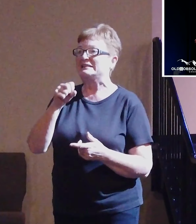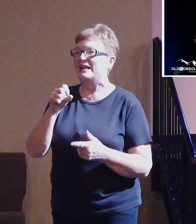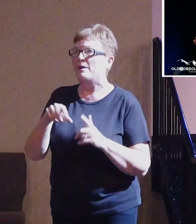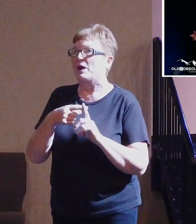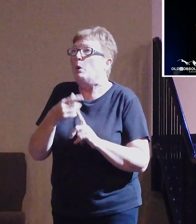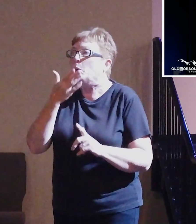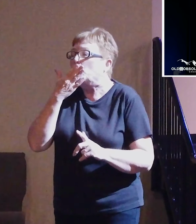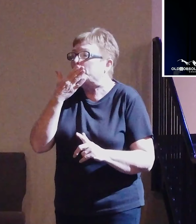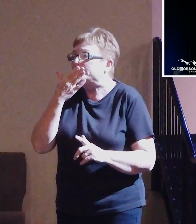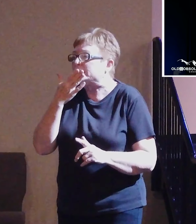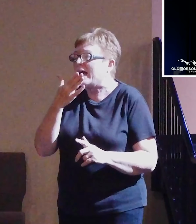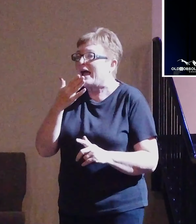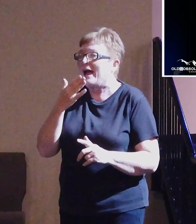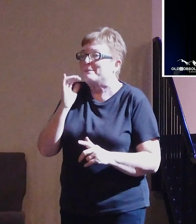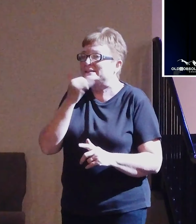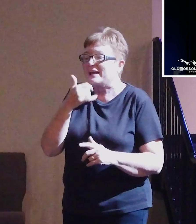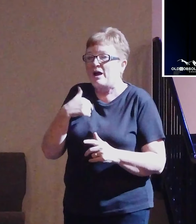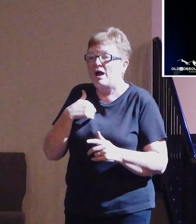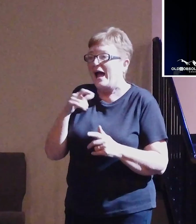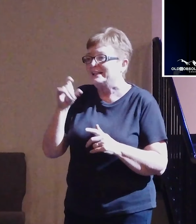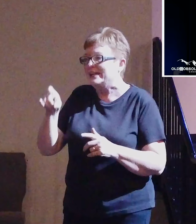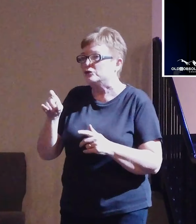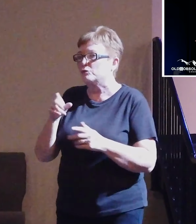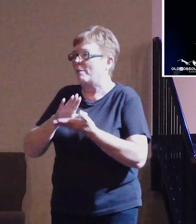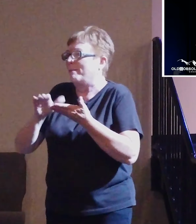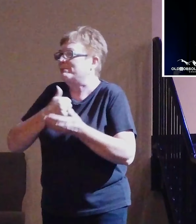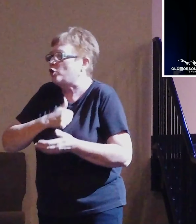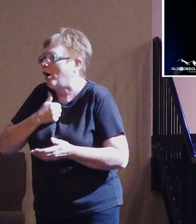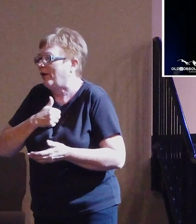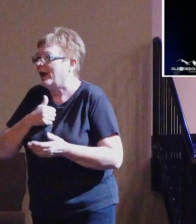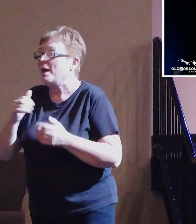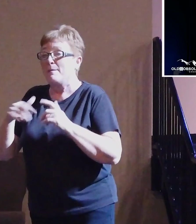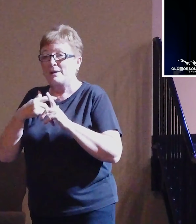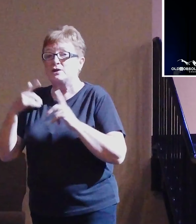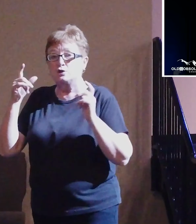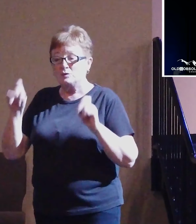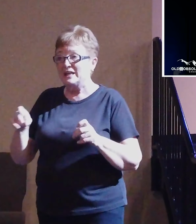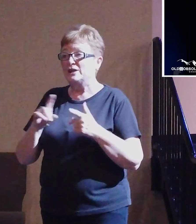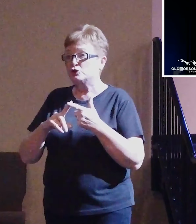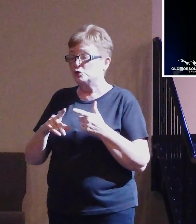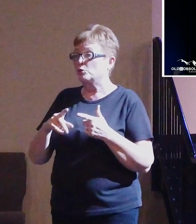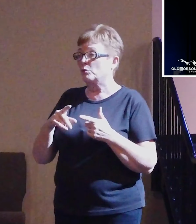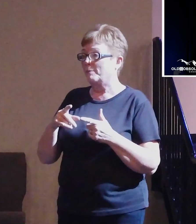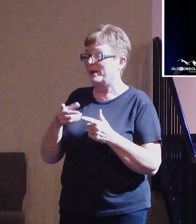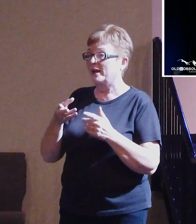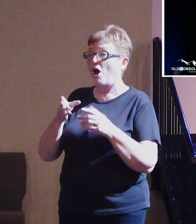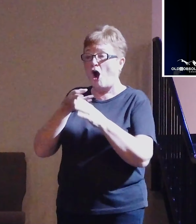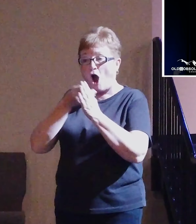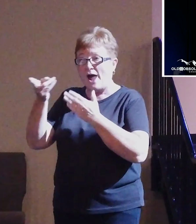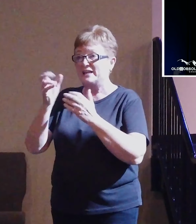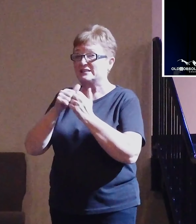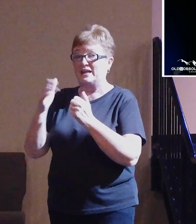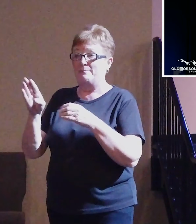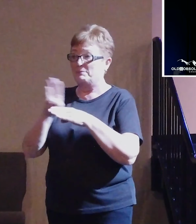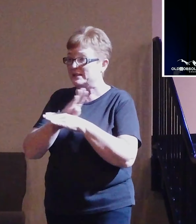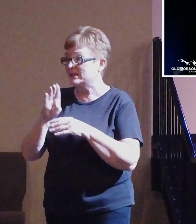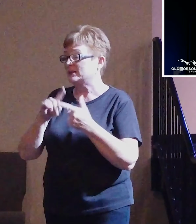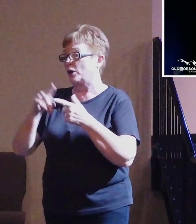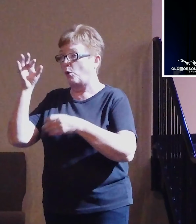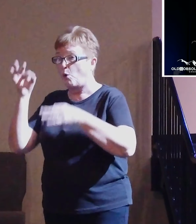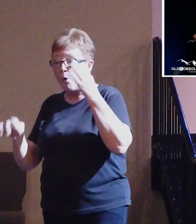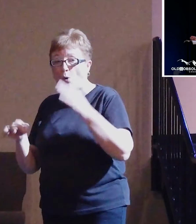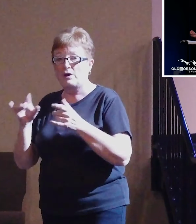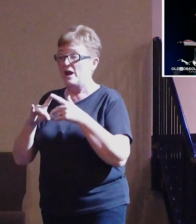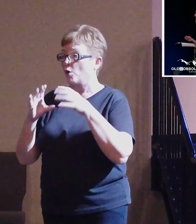yes and you actually mean no, you're lying. If you say no and you mean yes, you're lying. So in business, in court, in politics, in